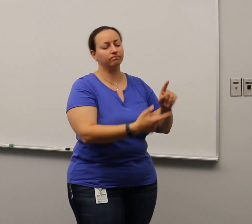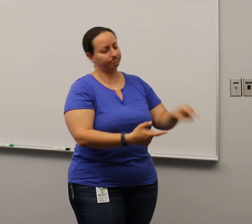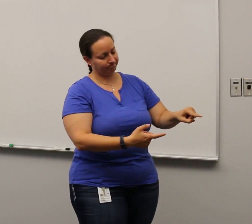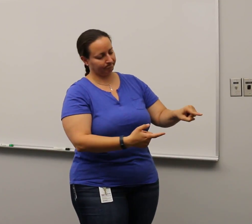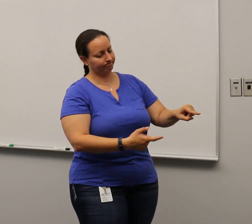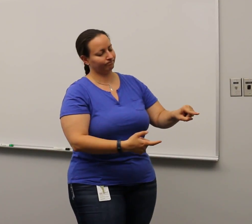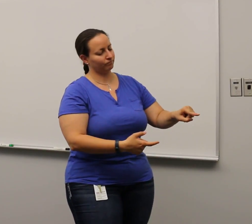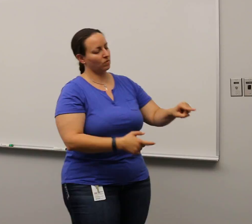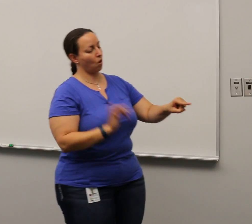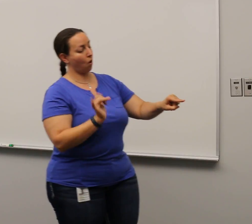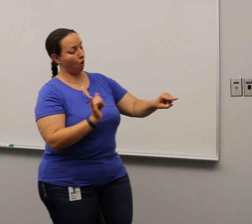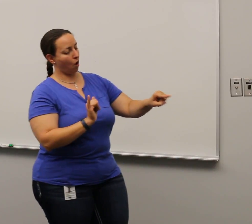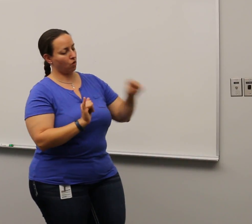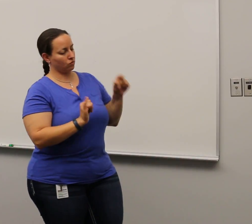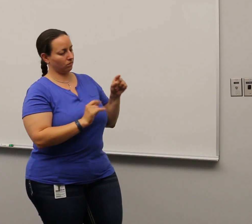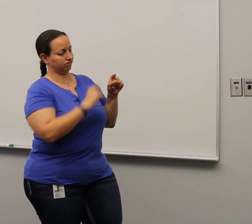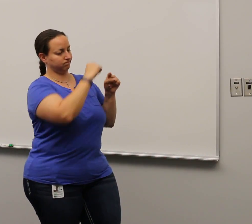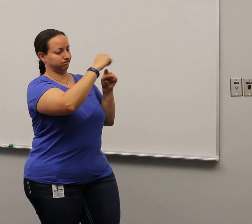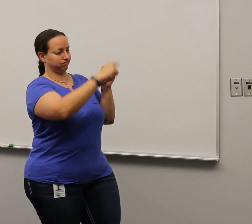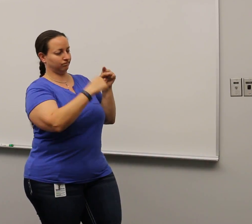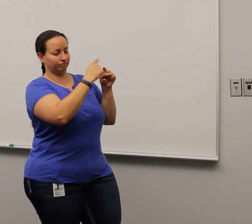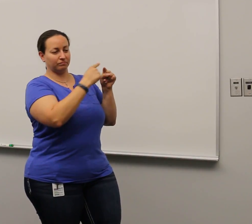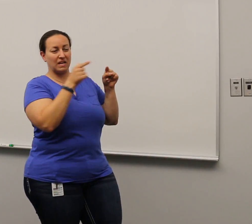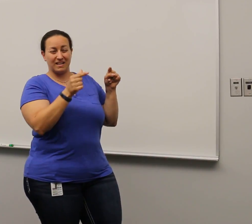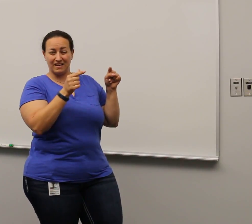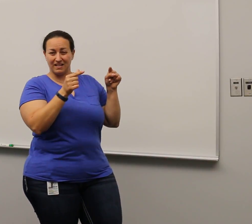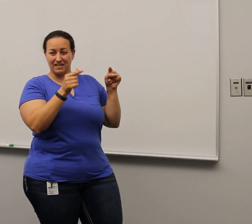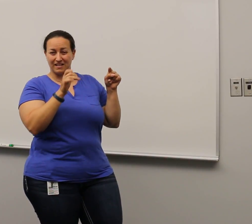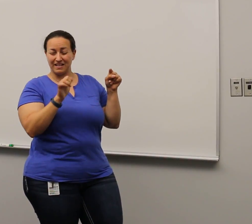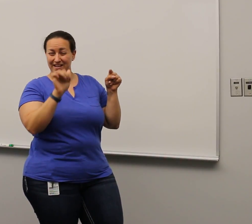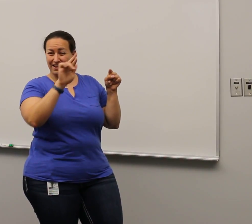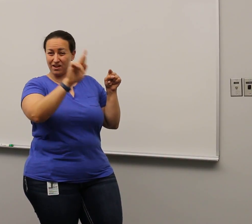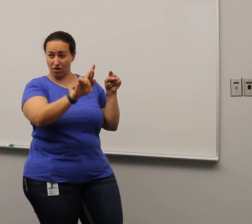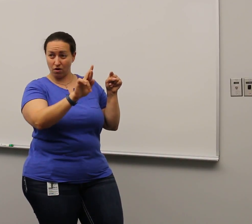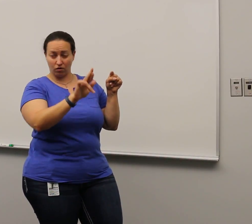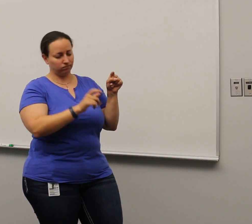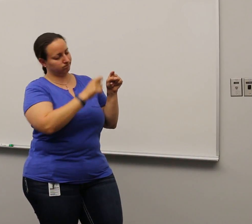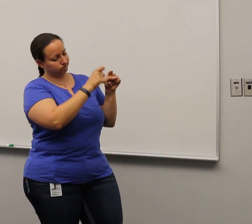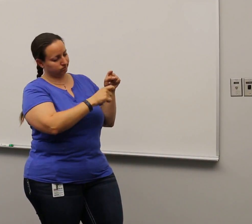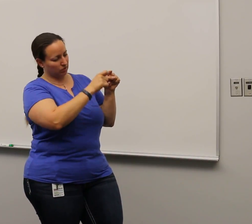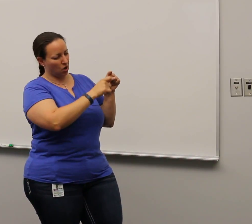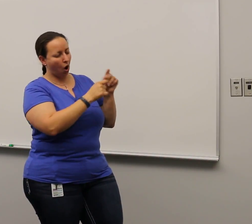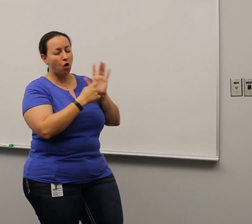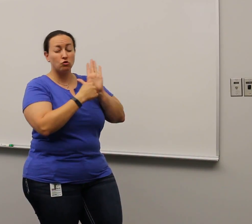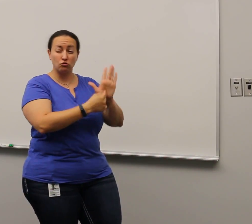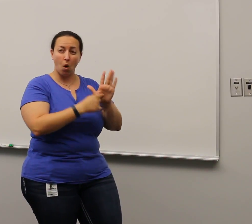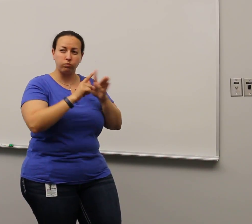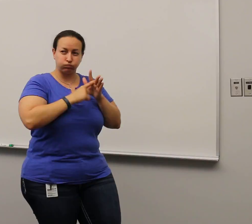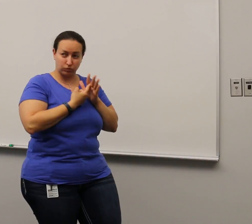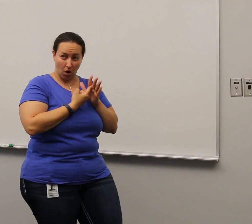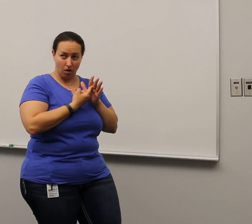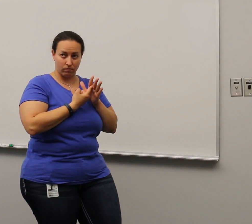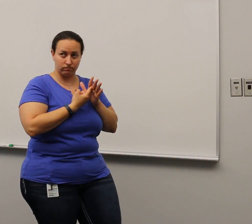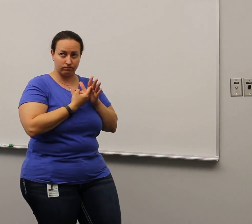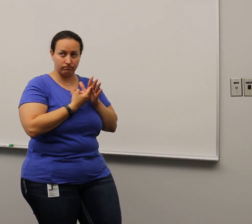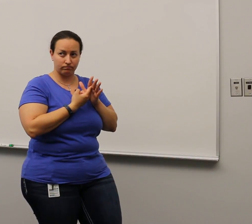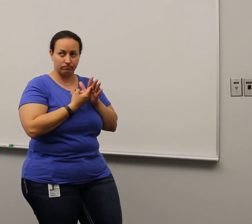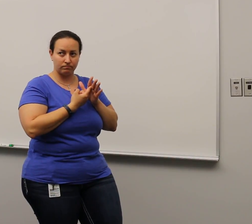lowest gear ratio, and have a volunteer come and turn the pedals, and the rest of the class can count how many times the rear tire